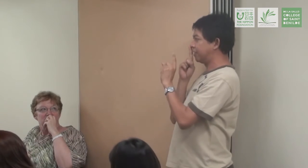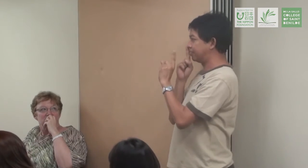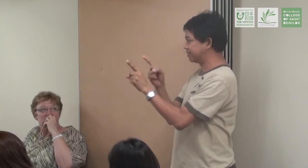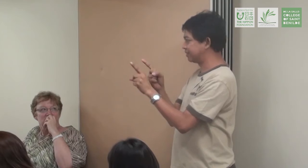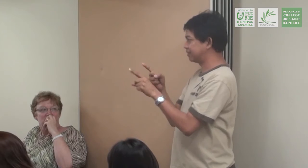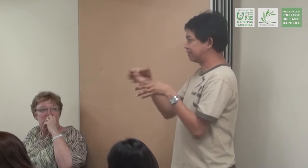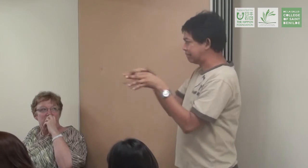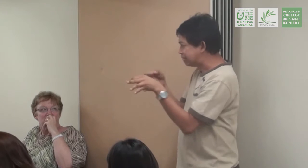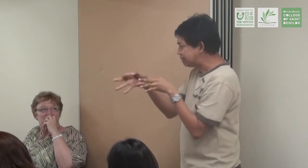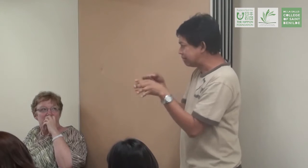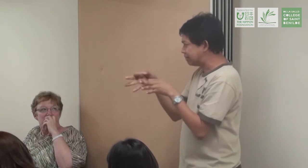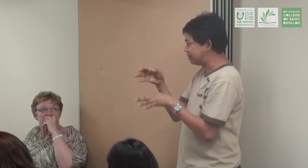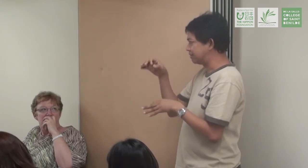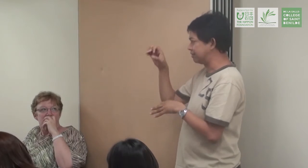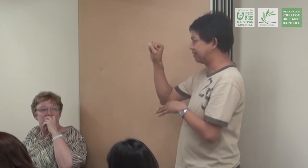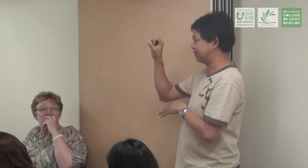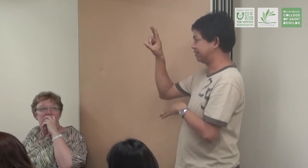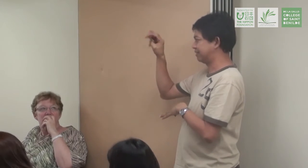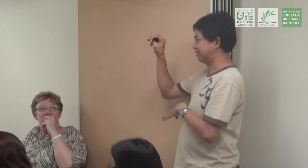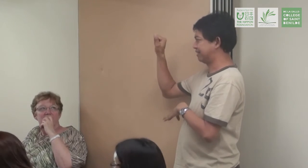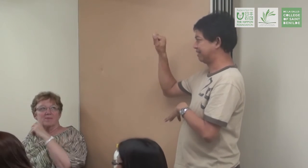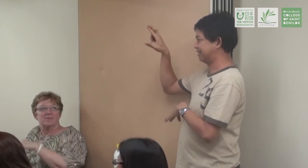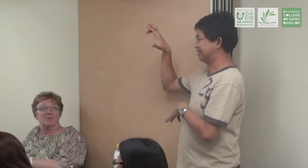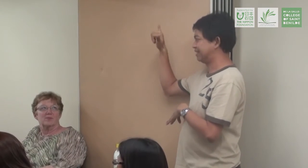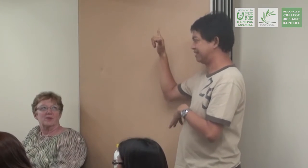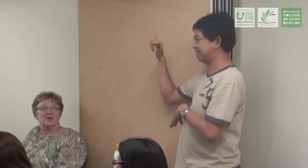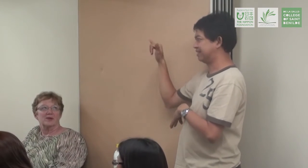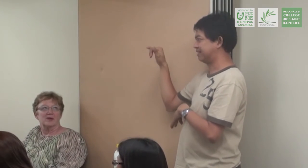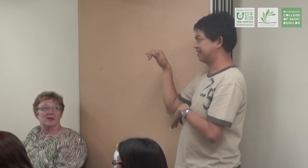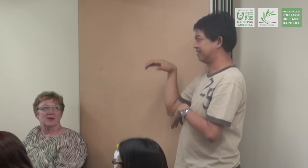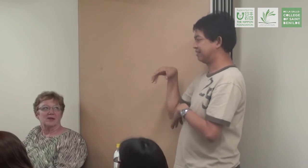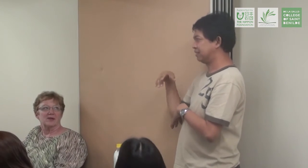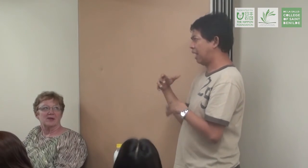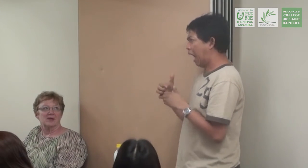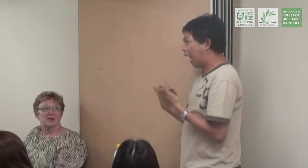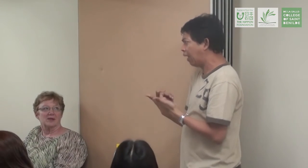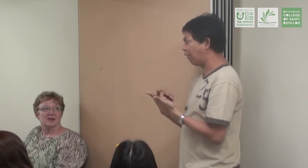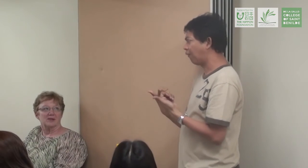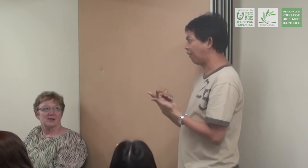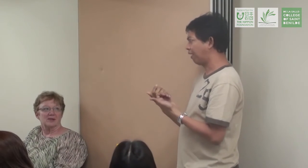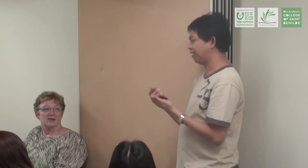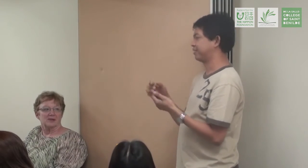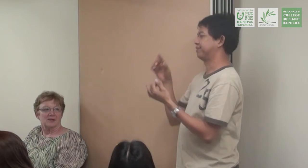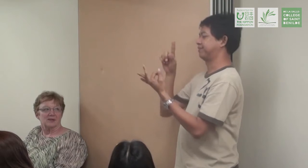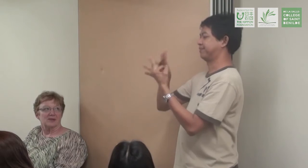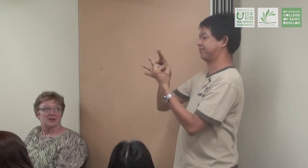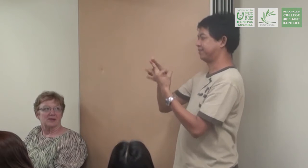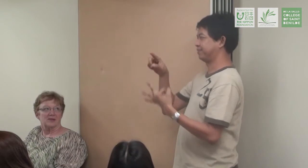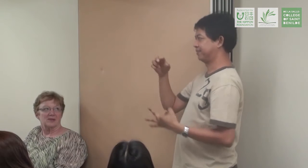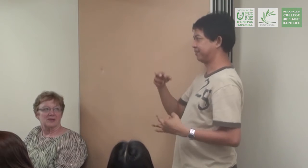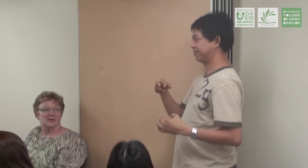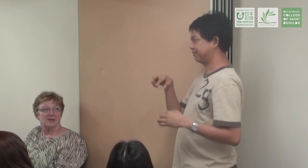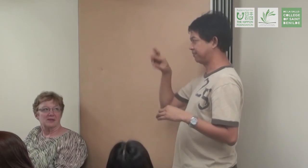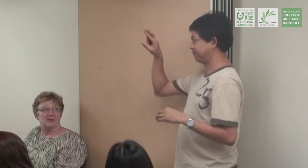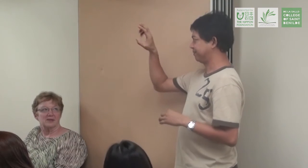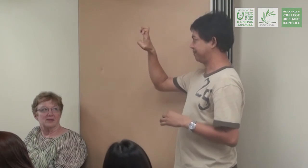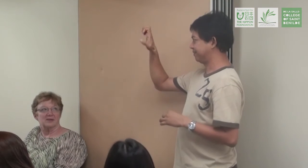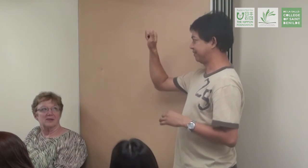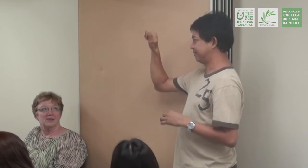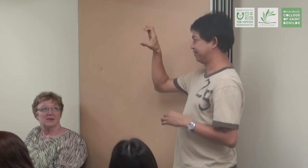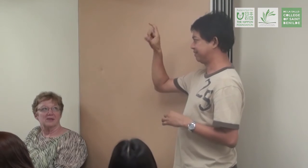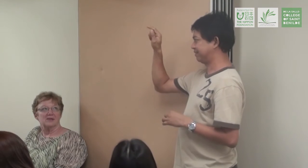so what's my, okay, so what's the summary of my answer? So how will I summarize my